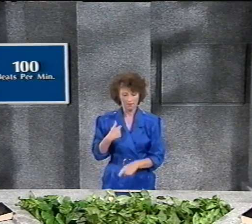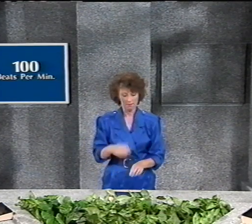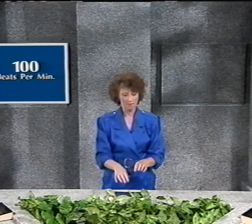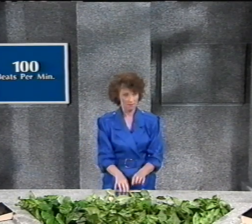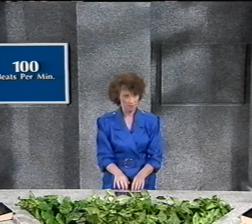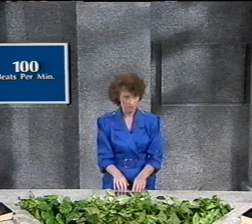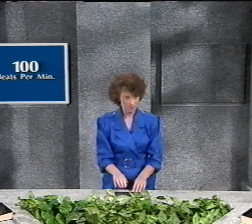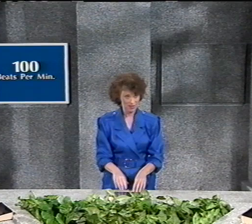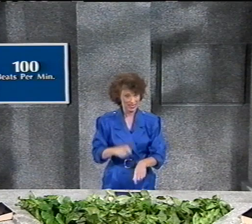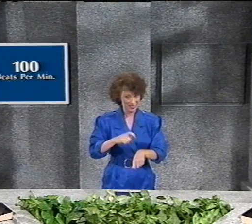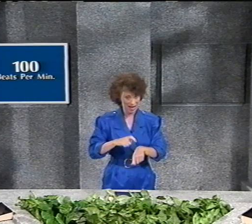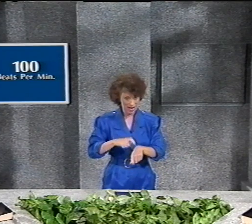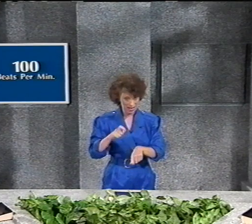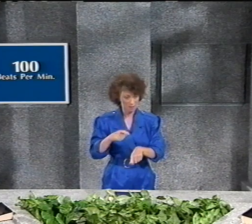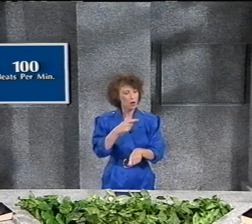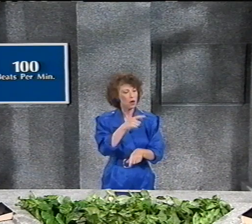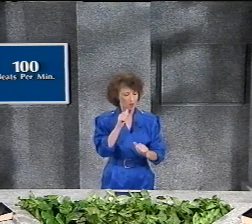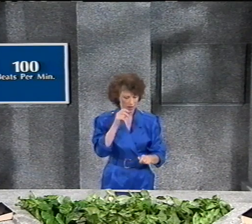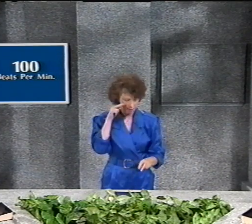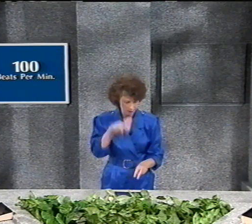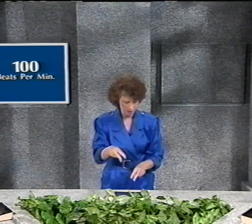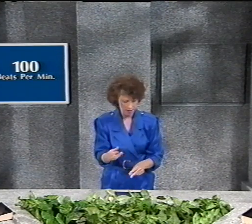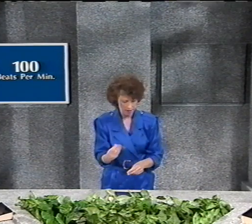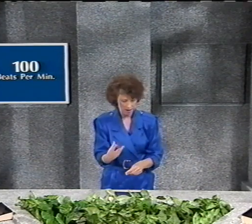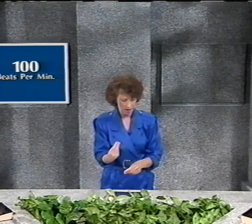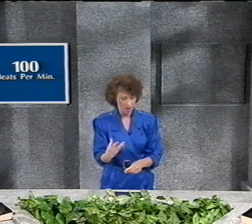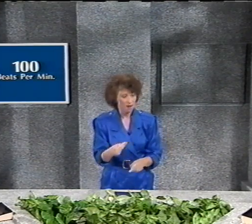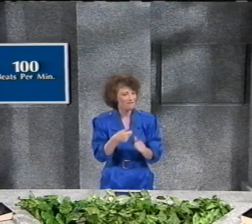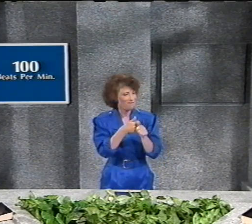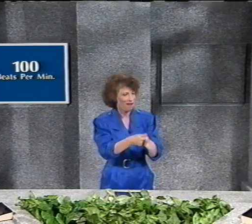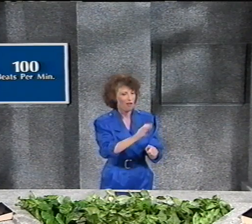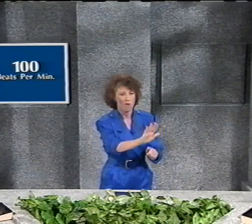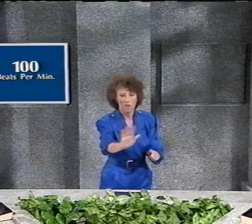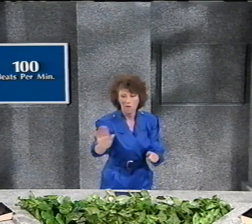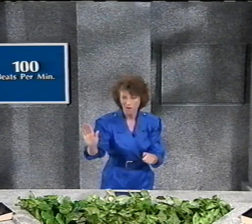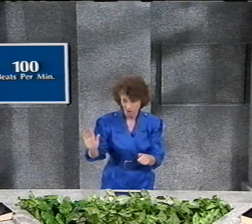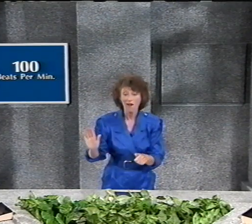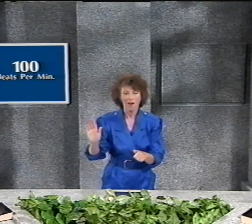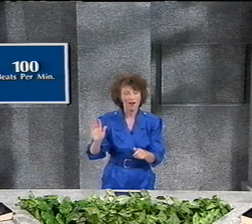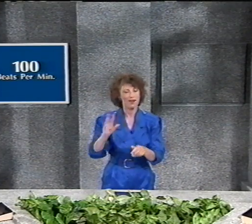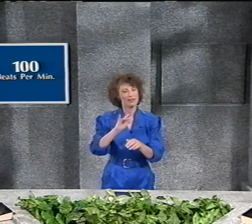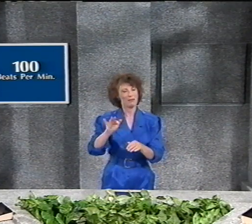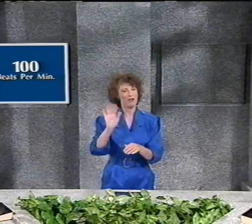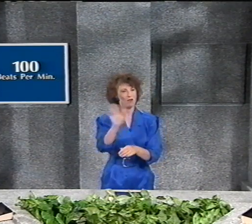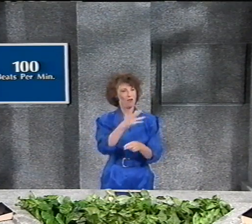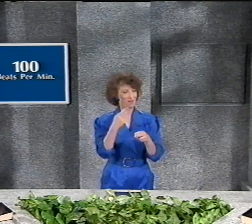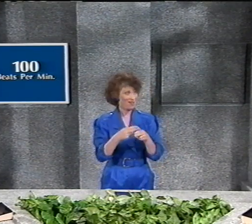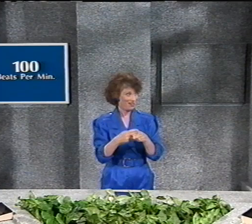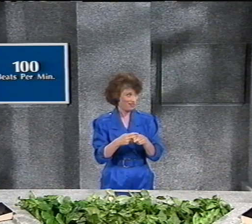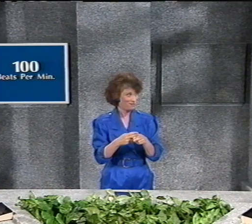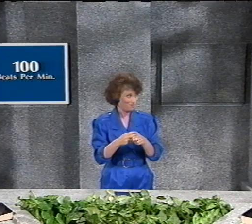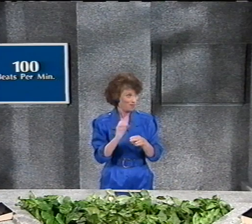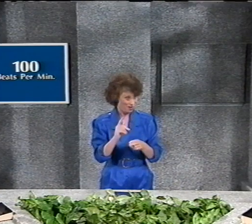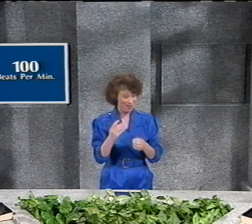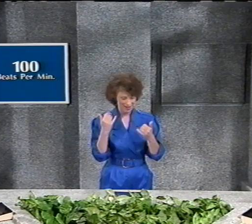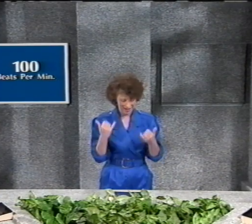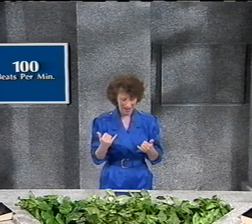I'll set the metronome for 100. You can follow the flashing light at your computer station and fingerspell your